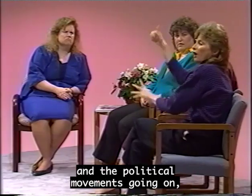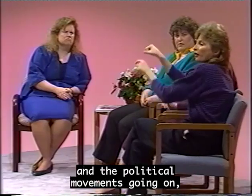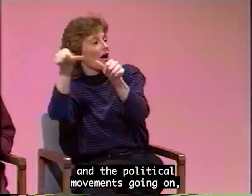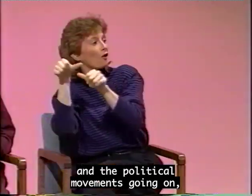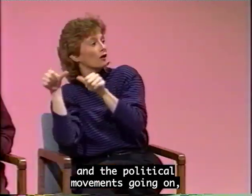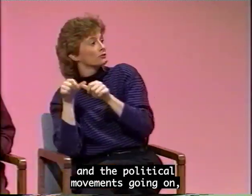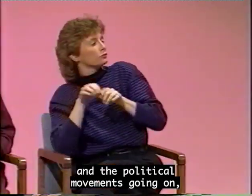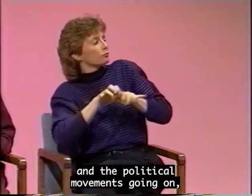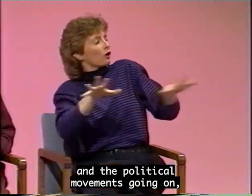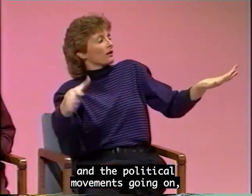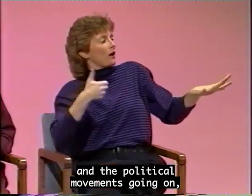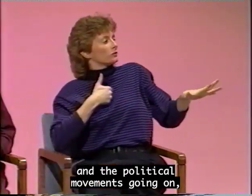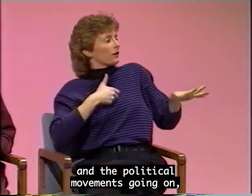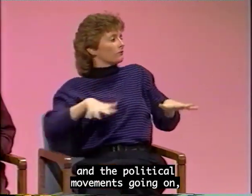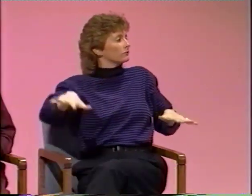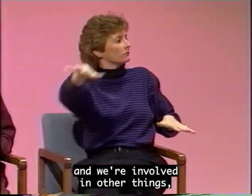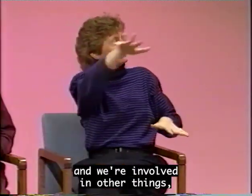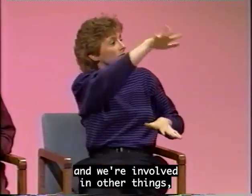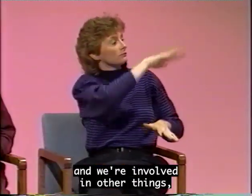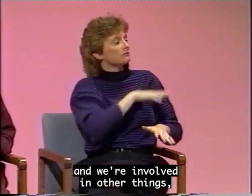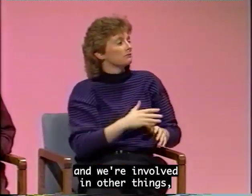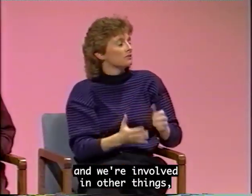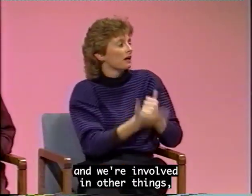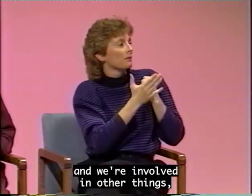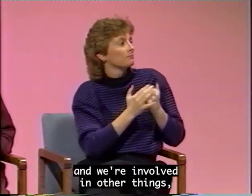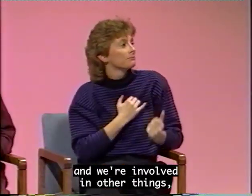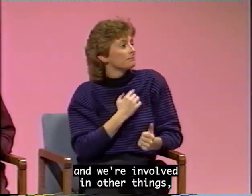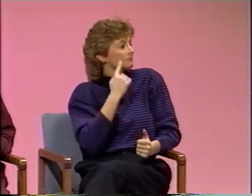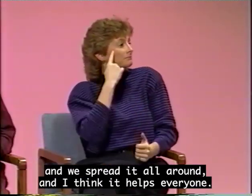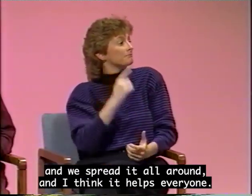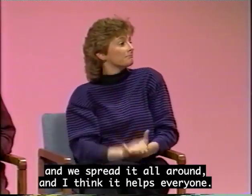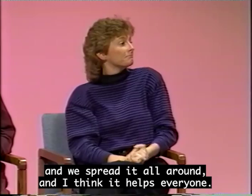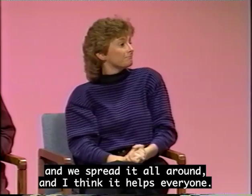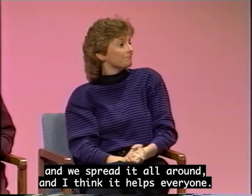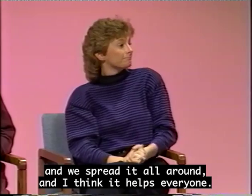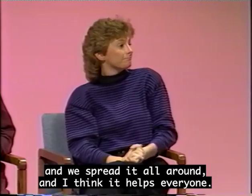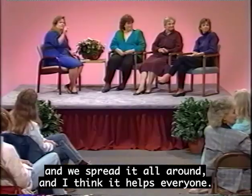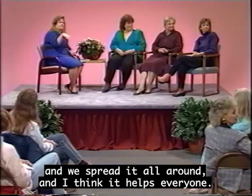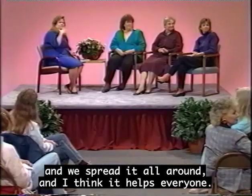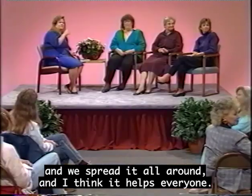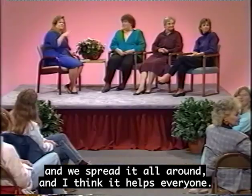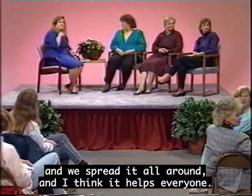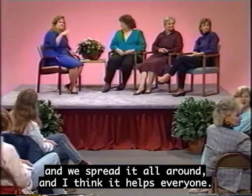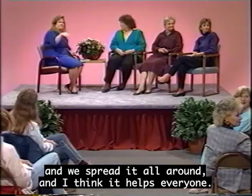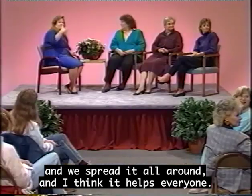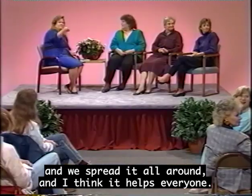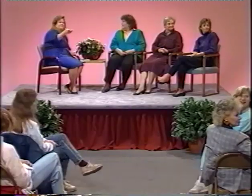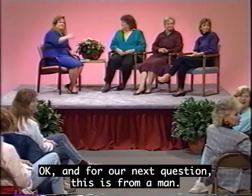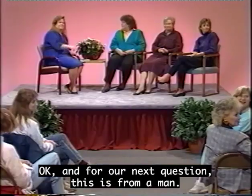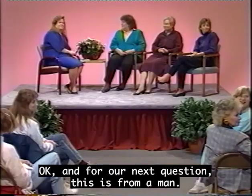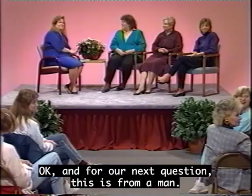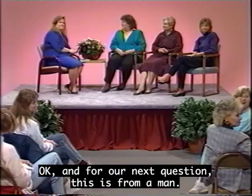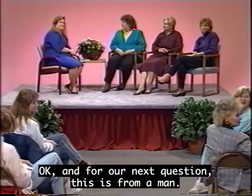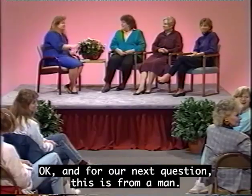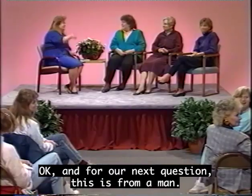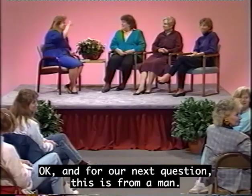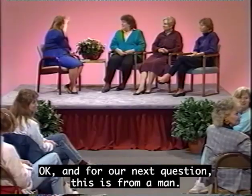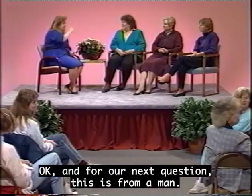and the political movements going on. And we're involved in other things, and we spread it all around, and I think it helps everyone. Okay, and for our